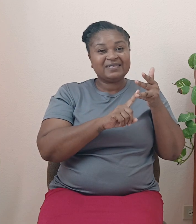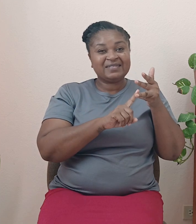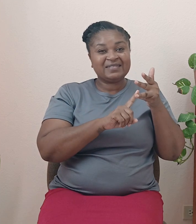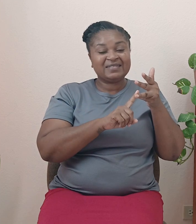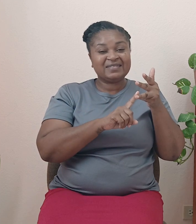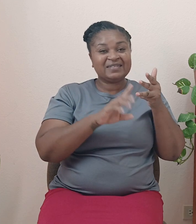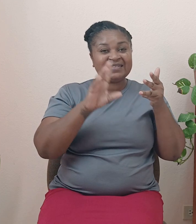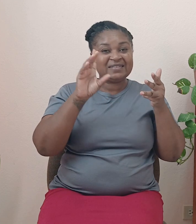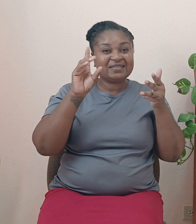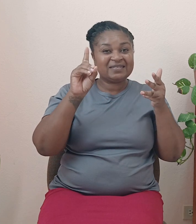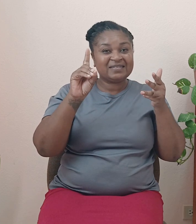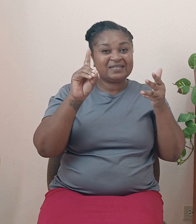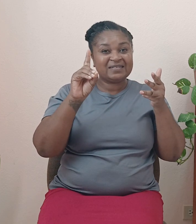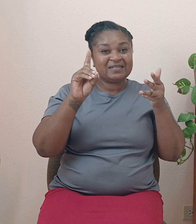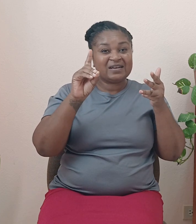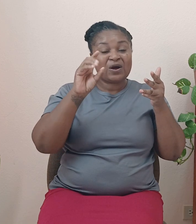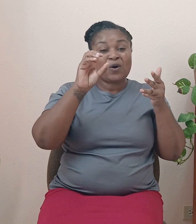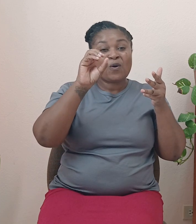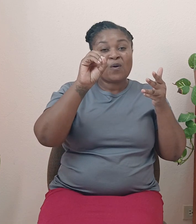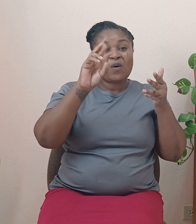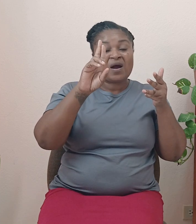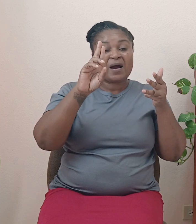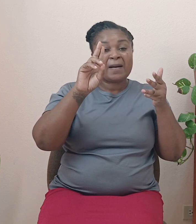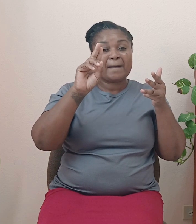D. Orpha?